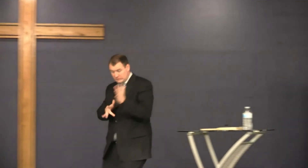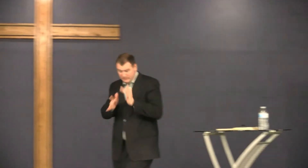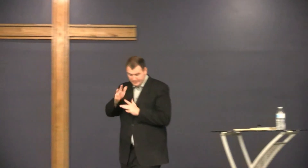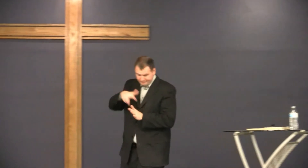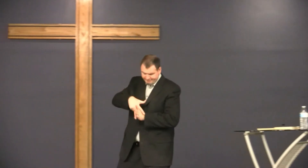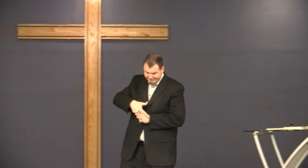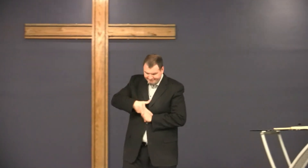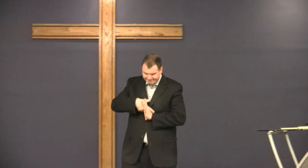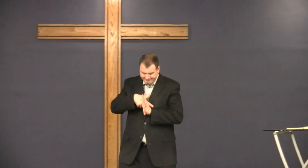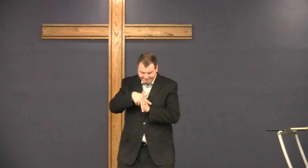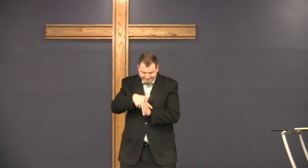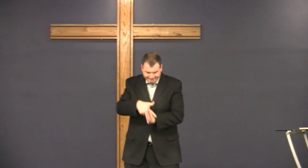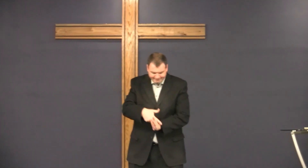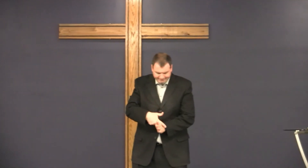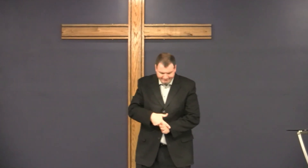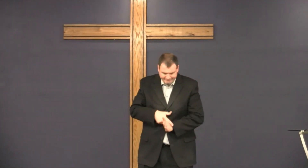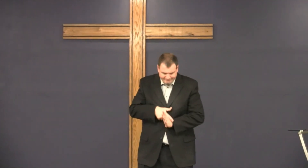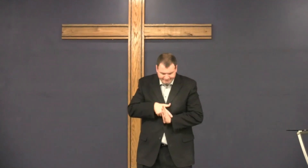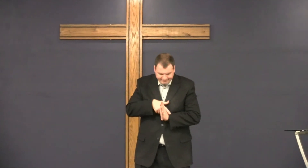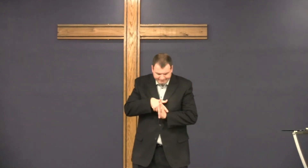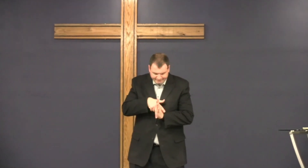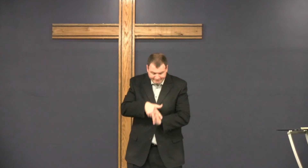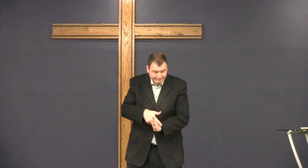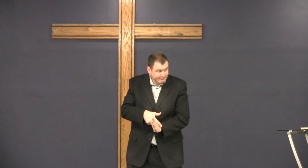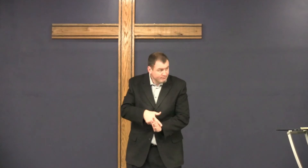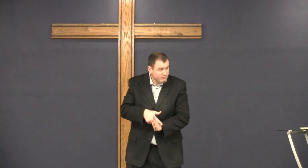Means, so Jesus here is riding in,